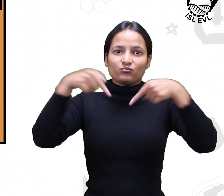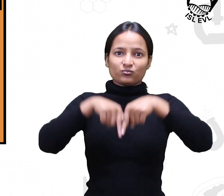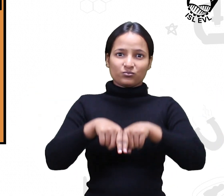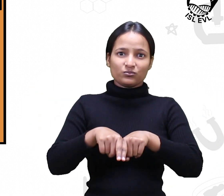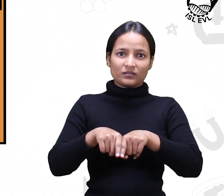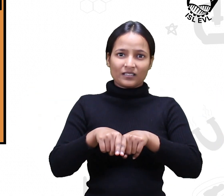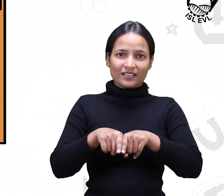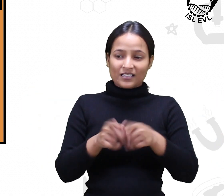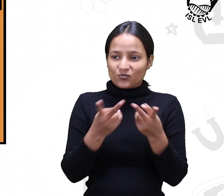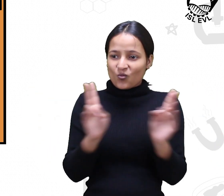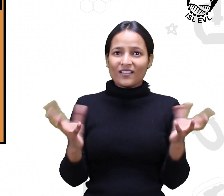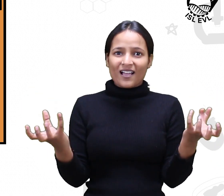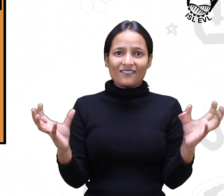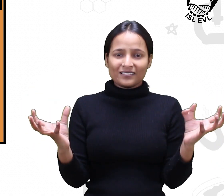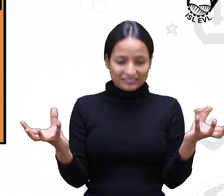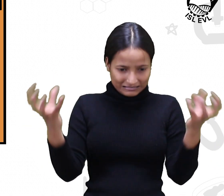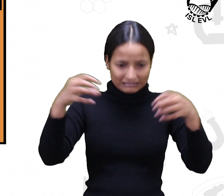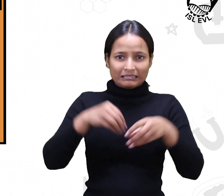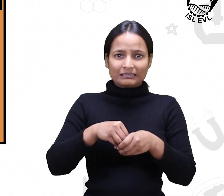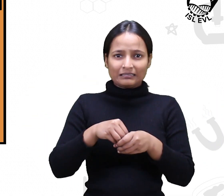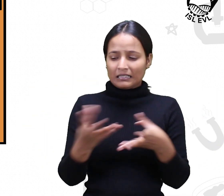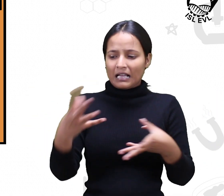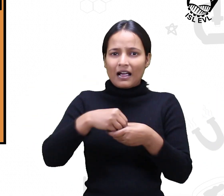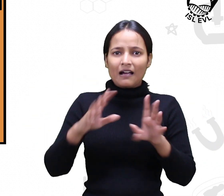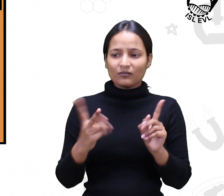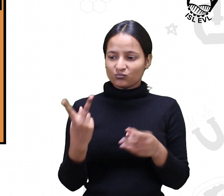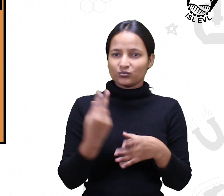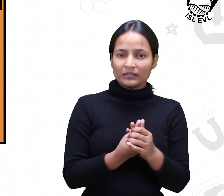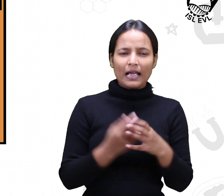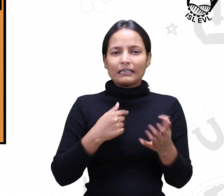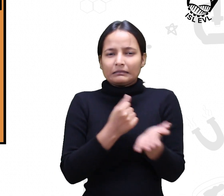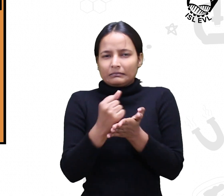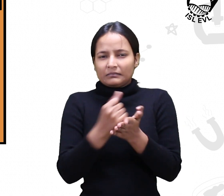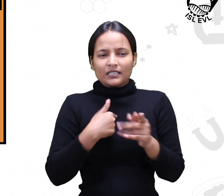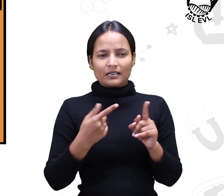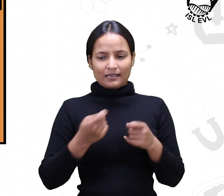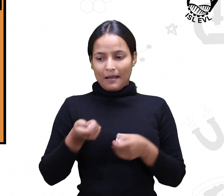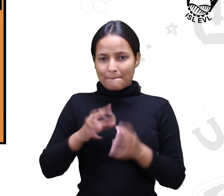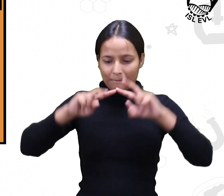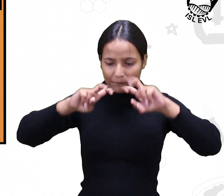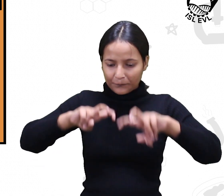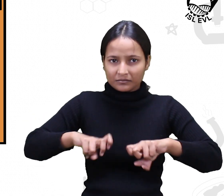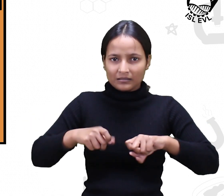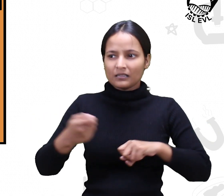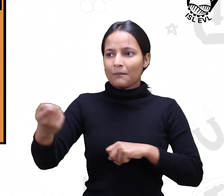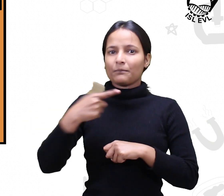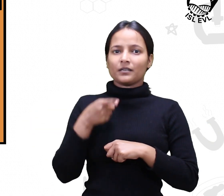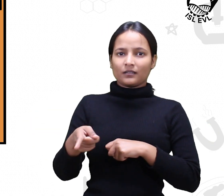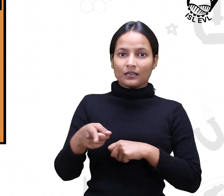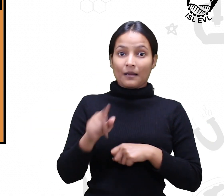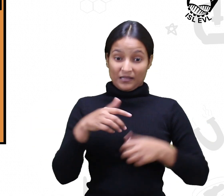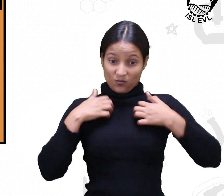you keep coming up with. So sort of these two worlds can meet. Like in my current role, the research pays the bills, because that's where I draw